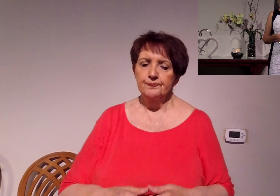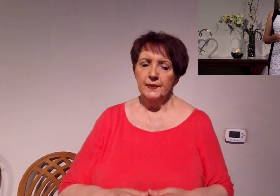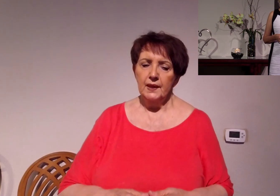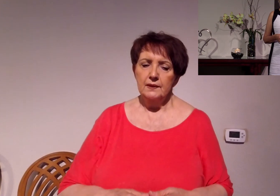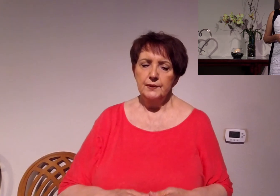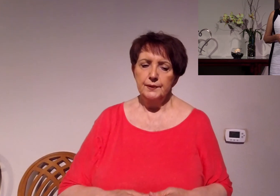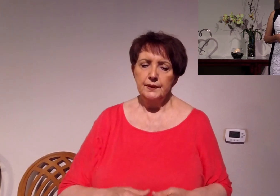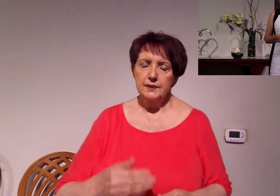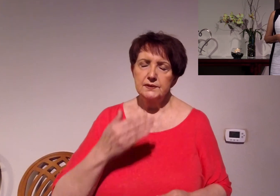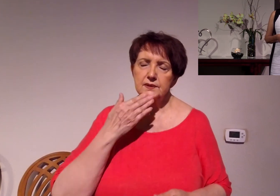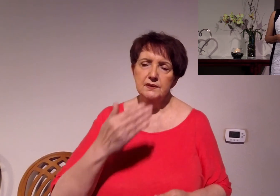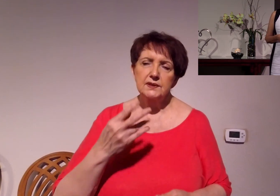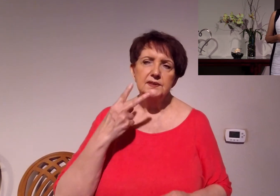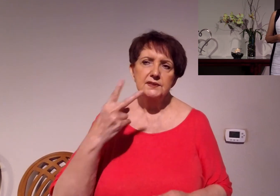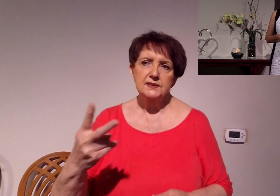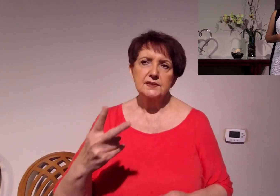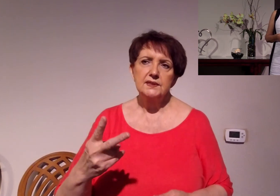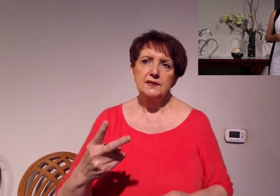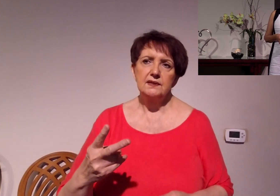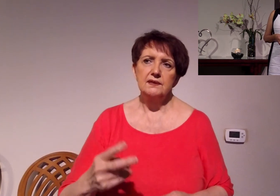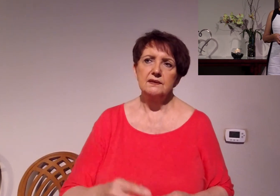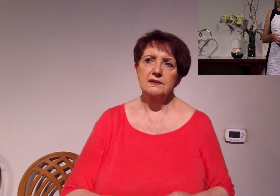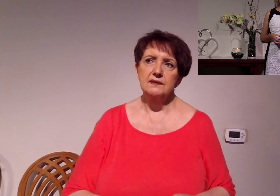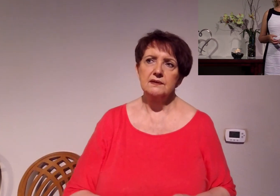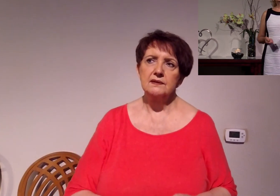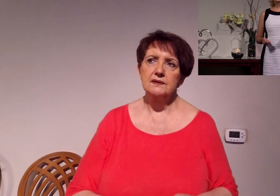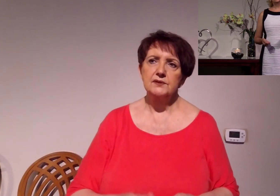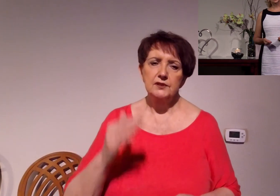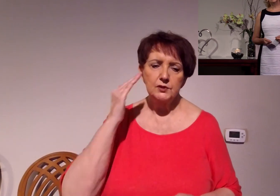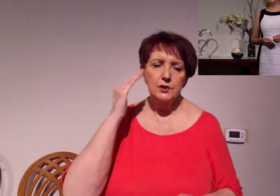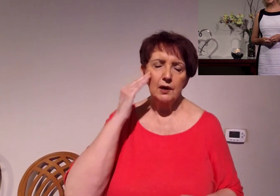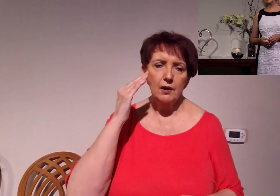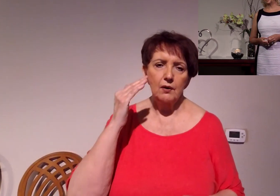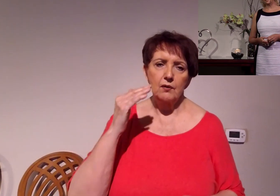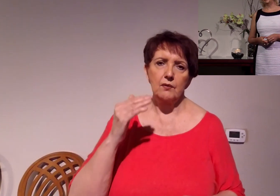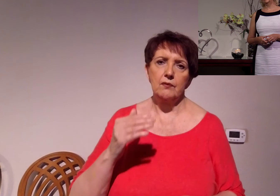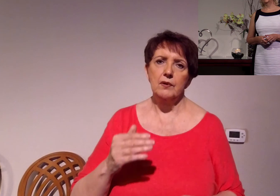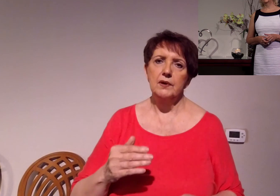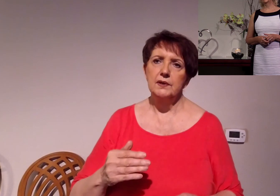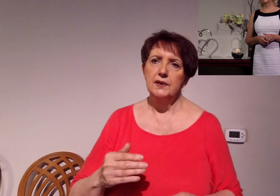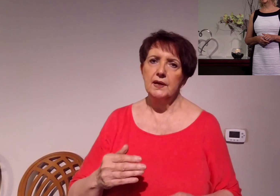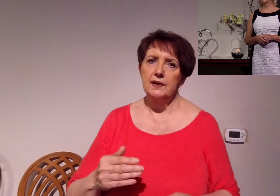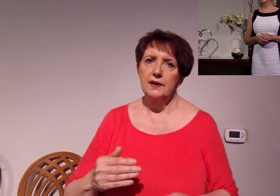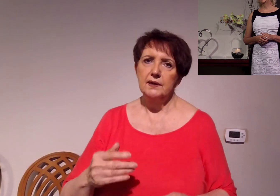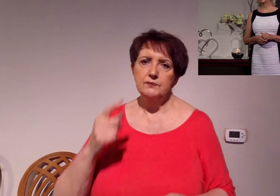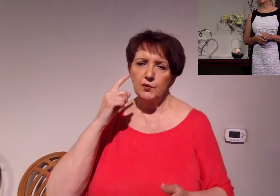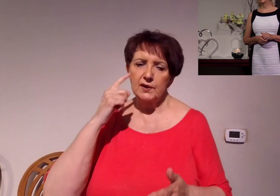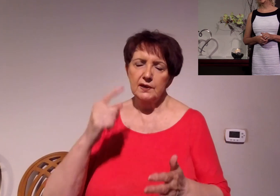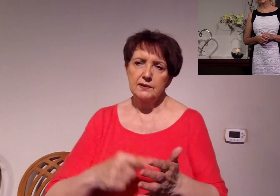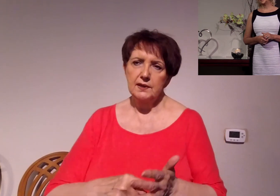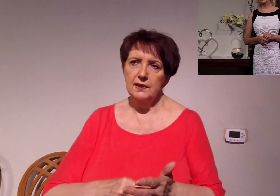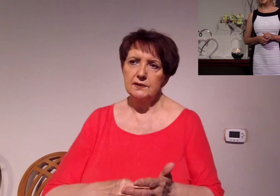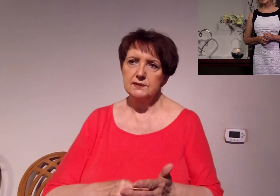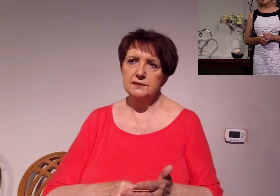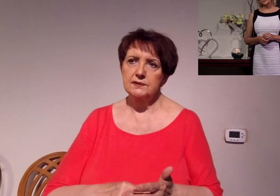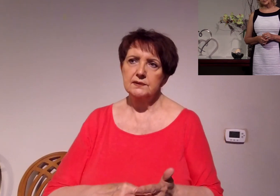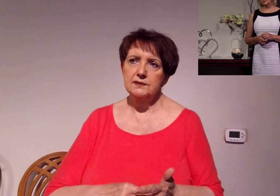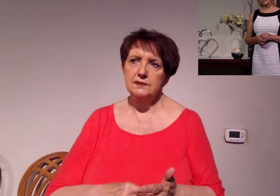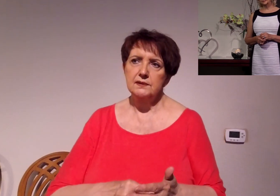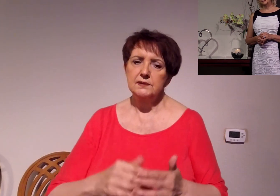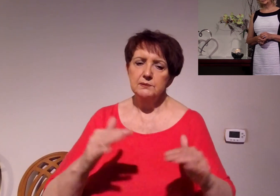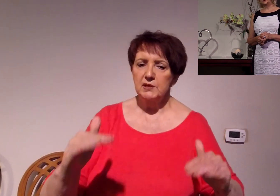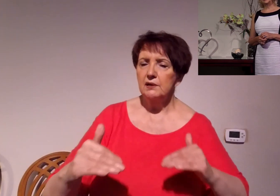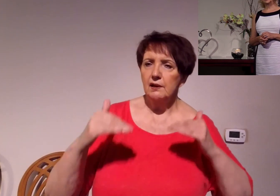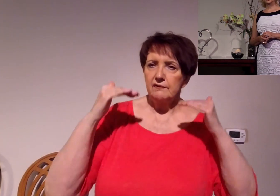How good it is to see in this way, to know and be known in this way, to be